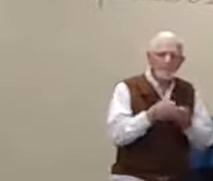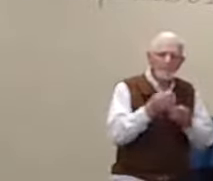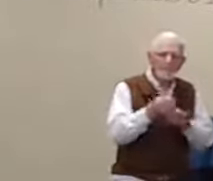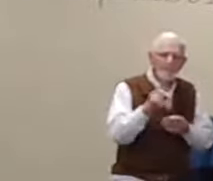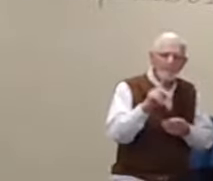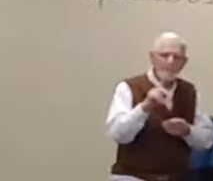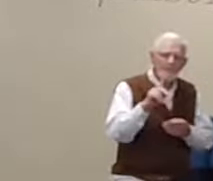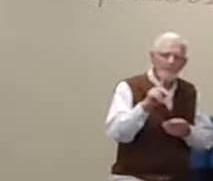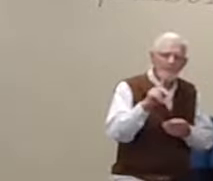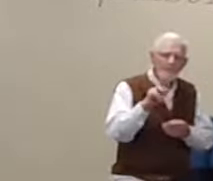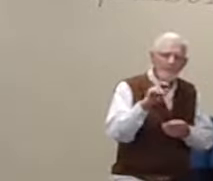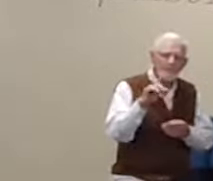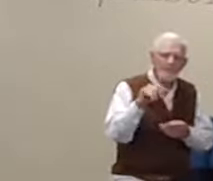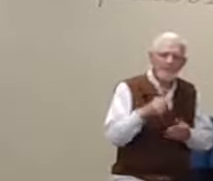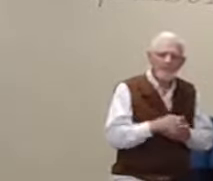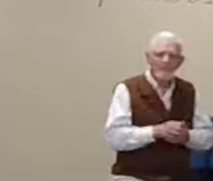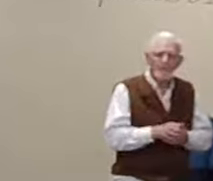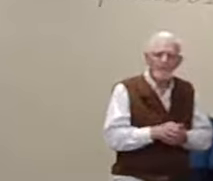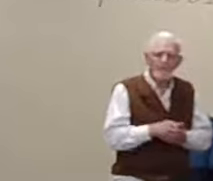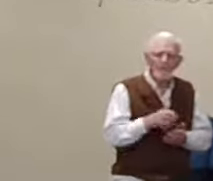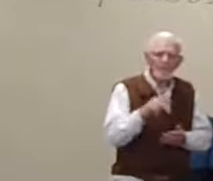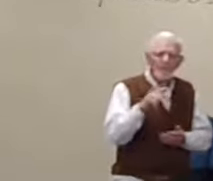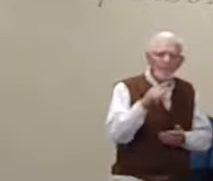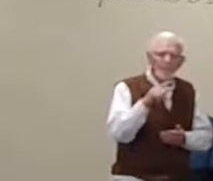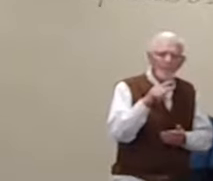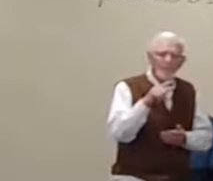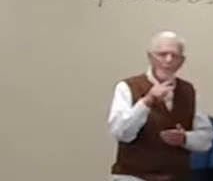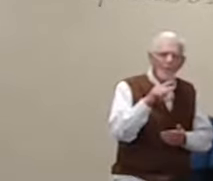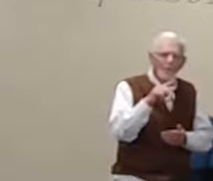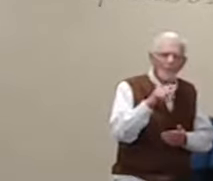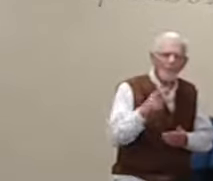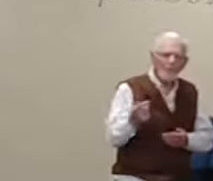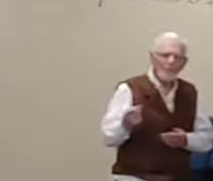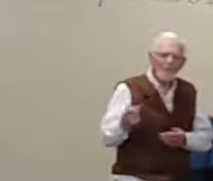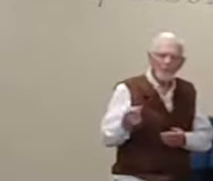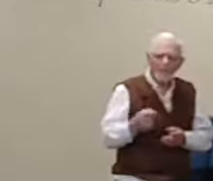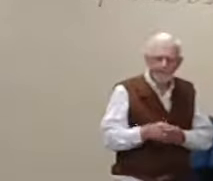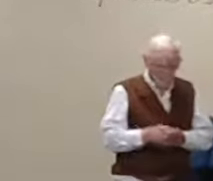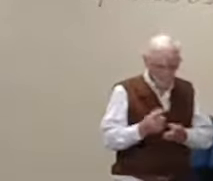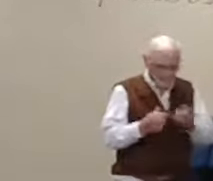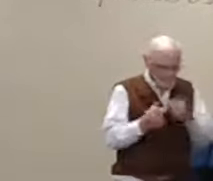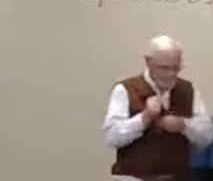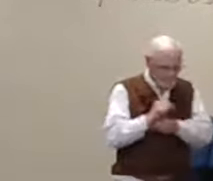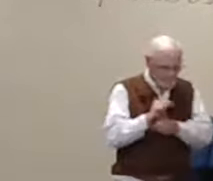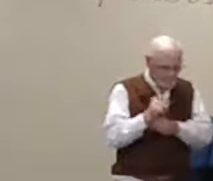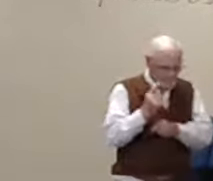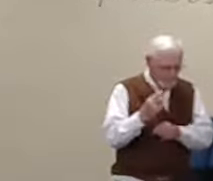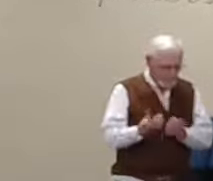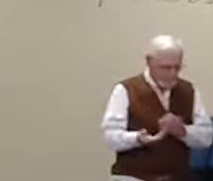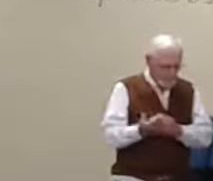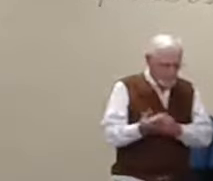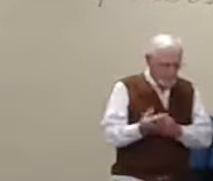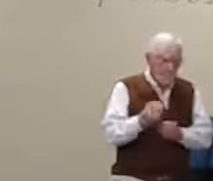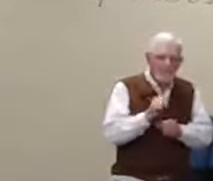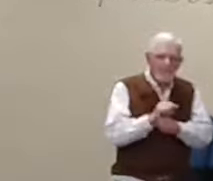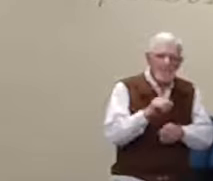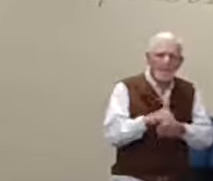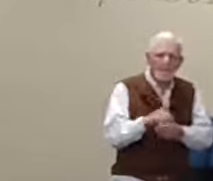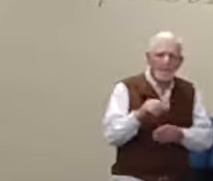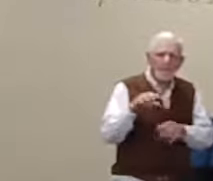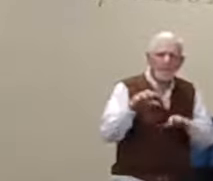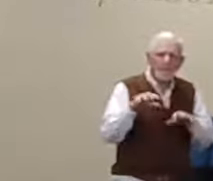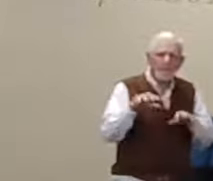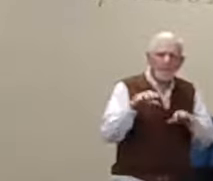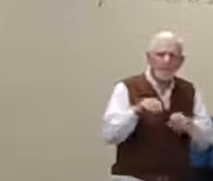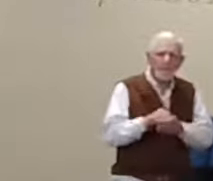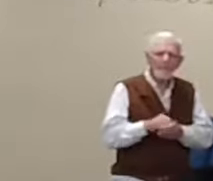We're 23 and 21 at the time. He comes to work one morning. We're working in the rain, doing flashing on the siding